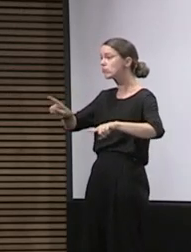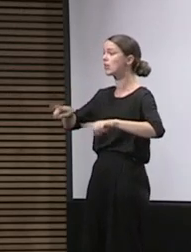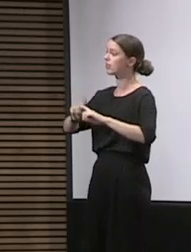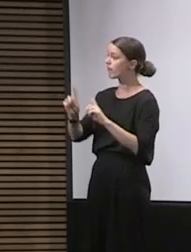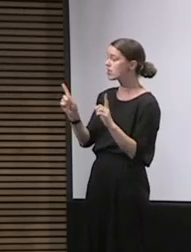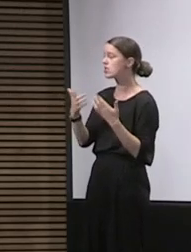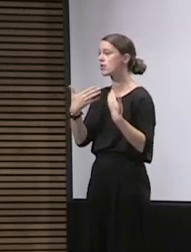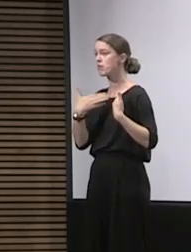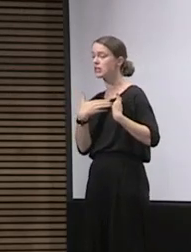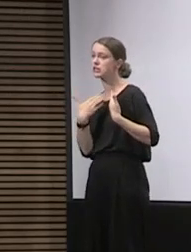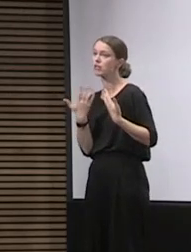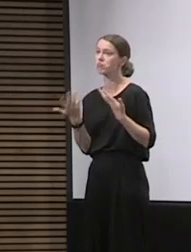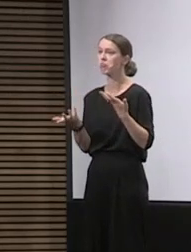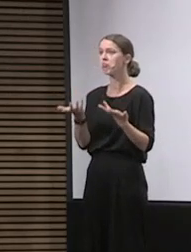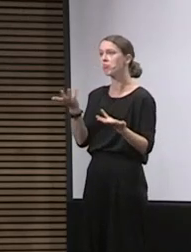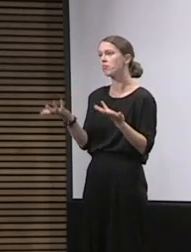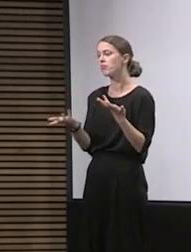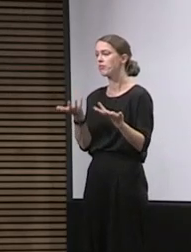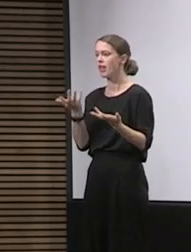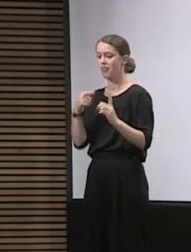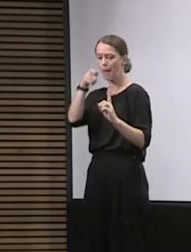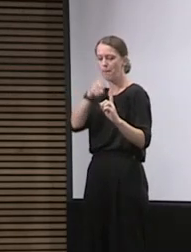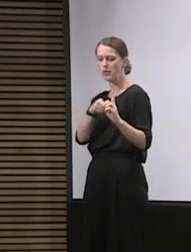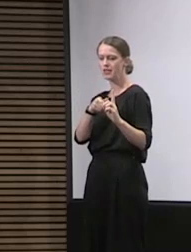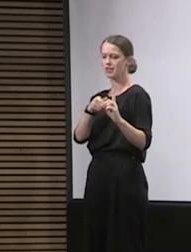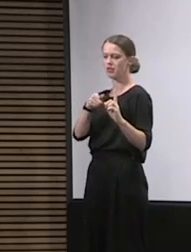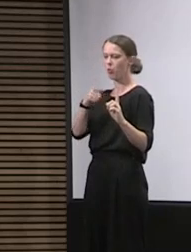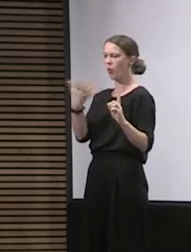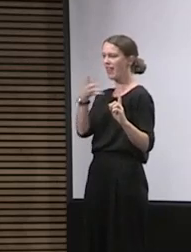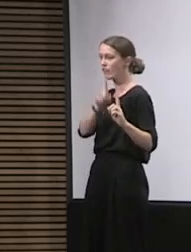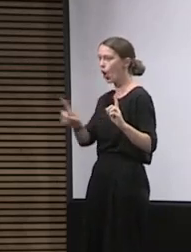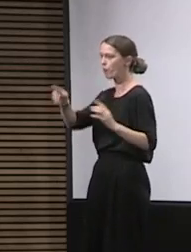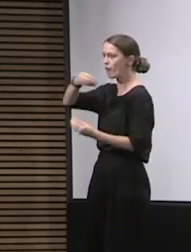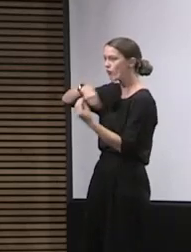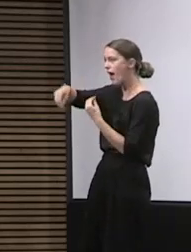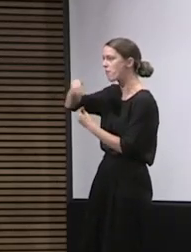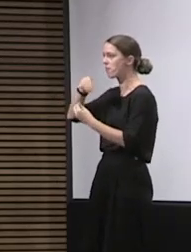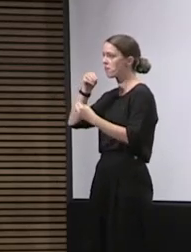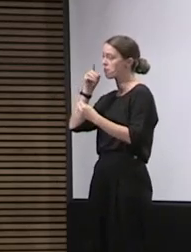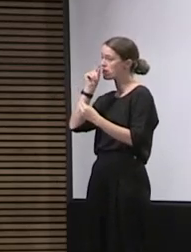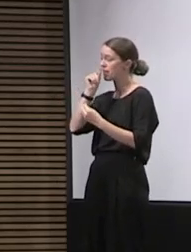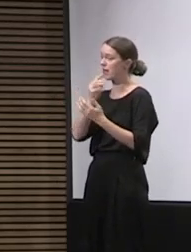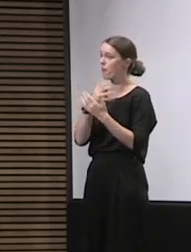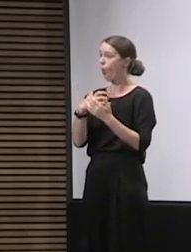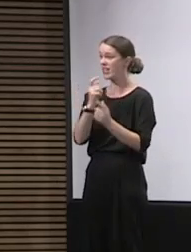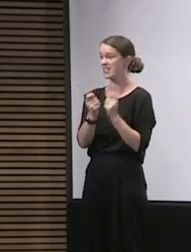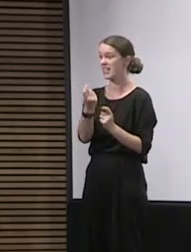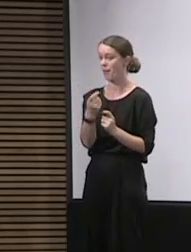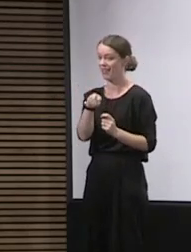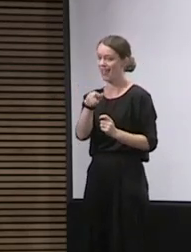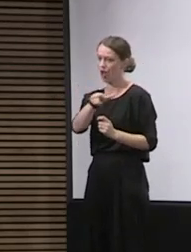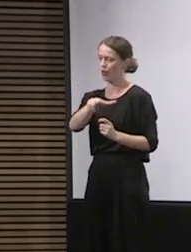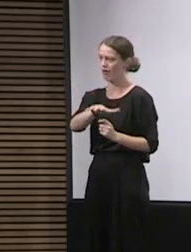depends on the nature of the movements of the case. And so it can mean that we have more testing at a local